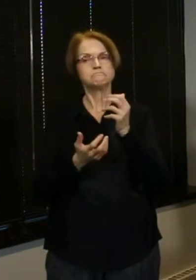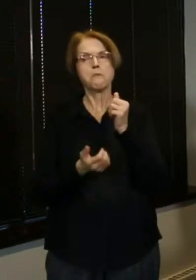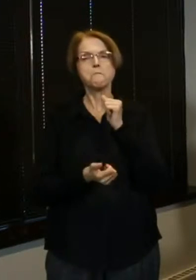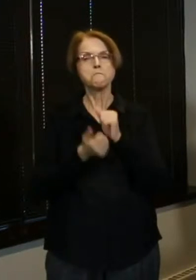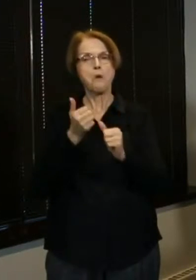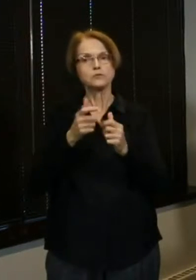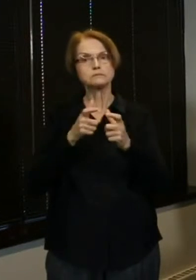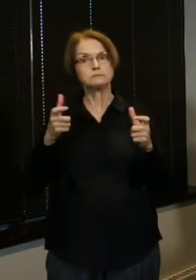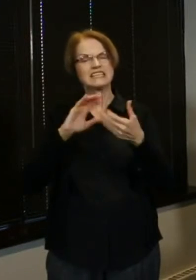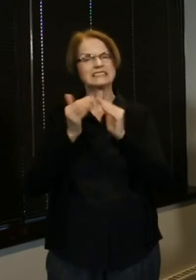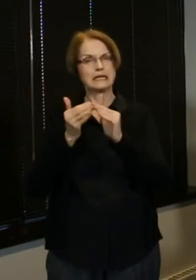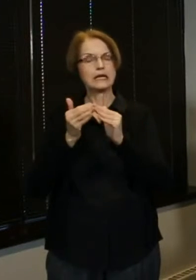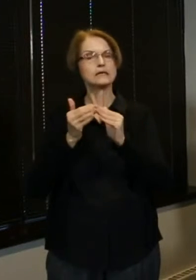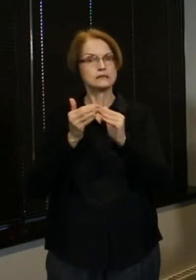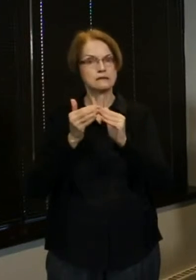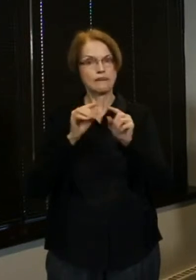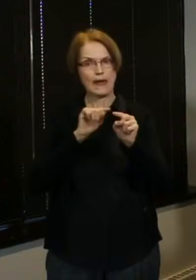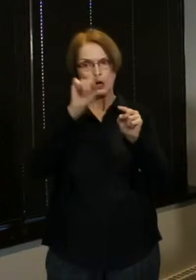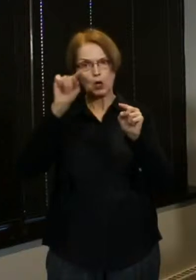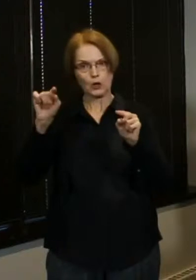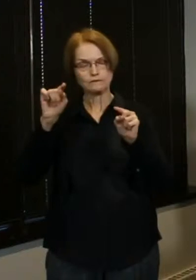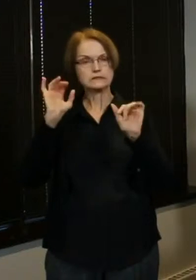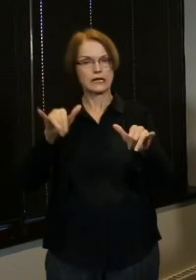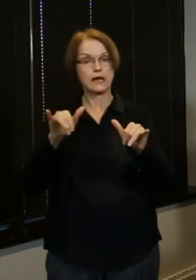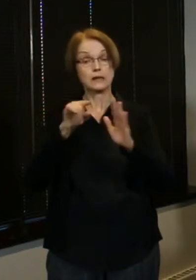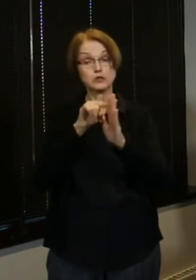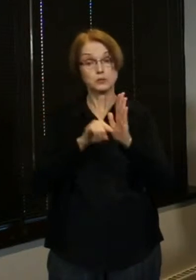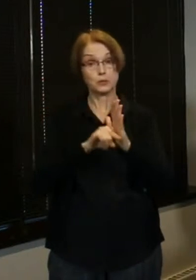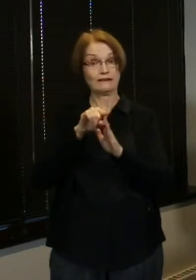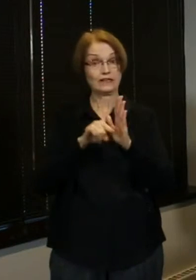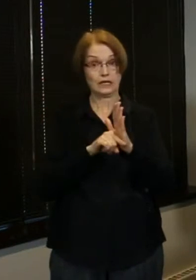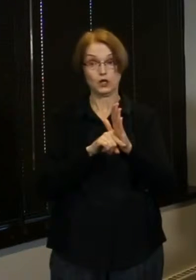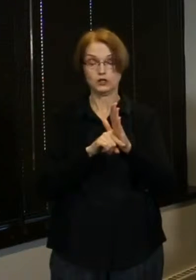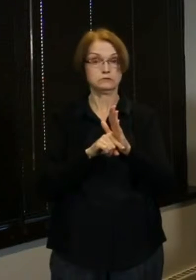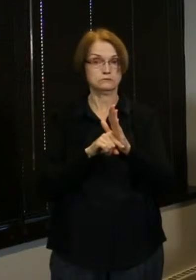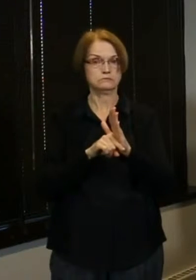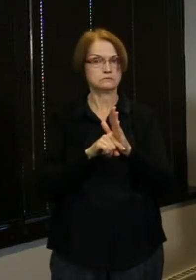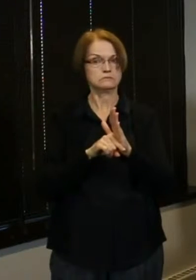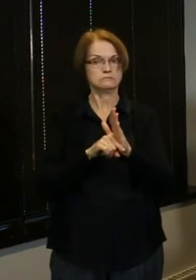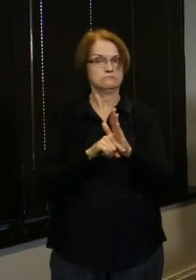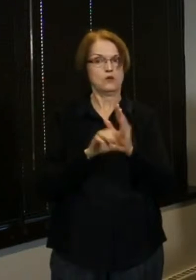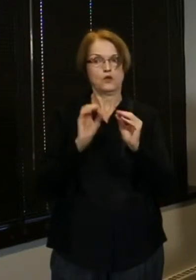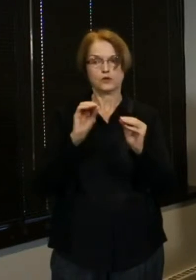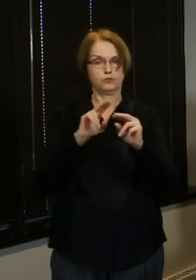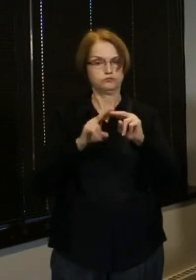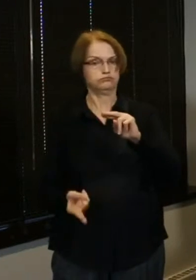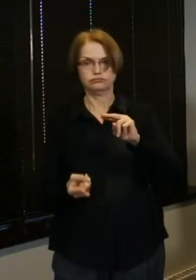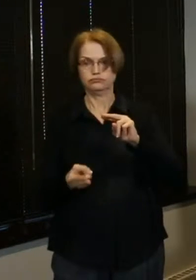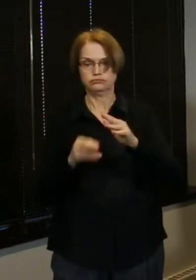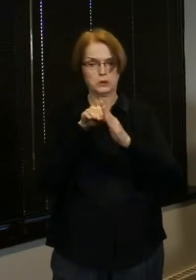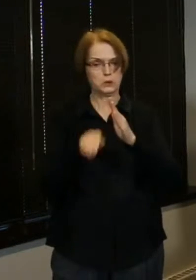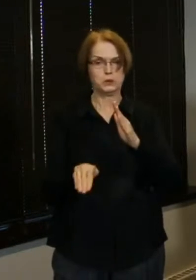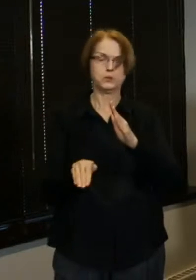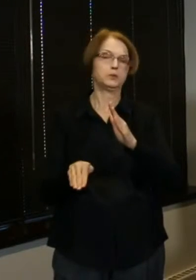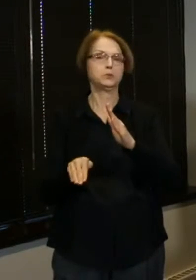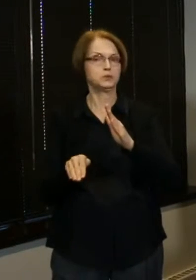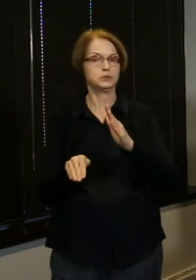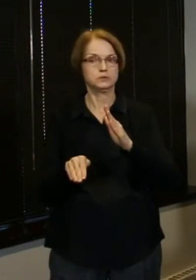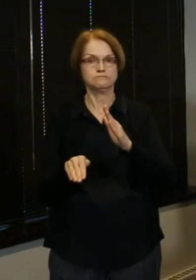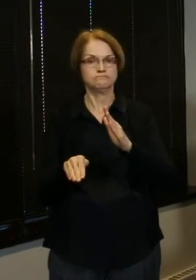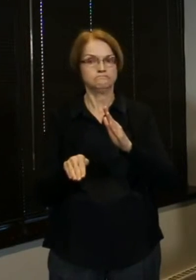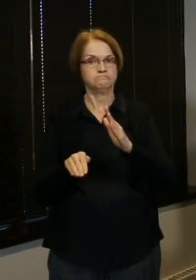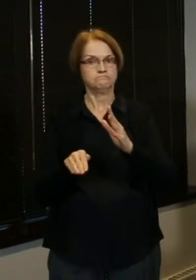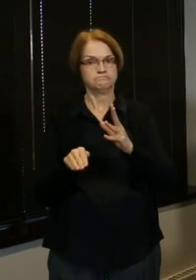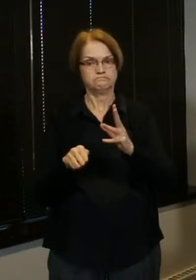major areas. I will just point out that Springfield did not see that significant drop that we saw from the